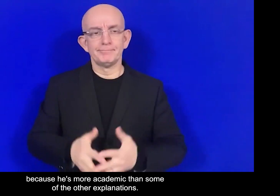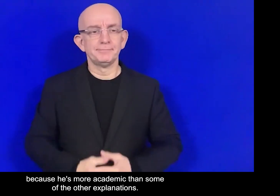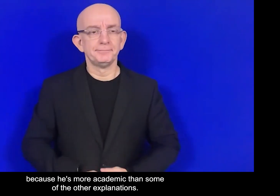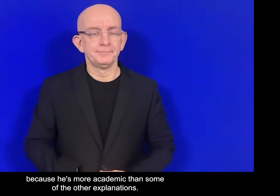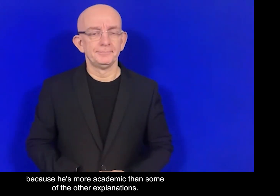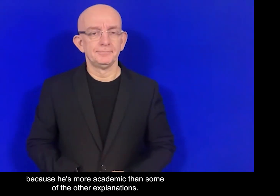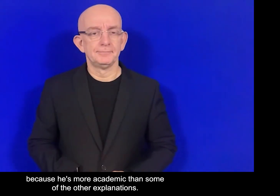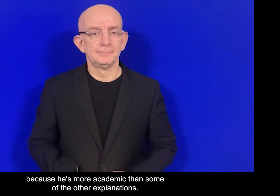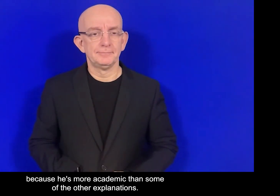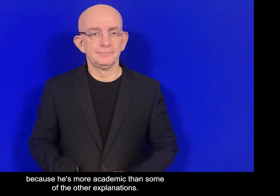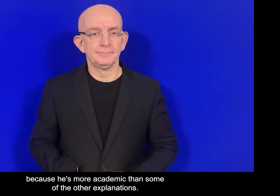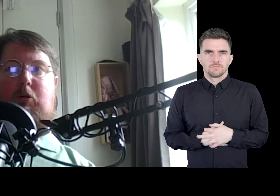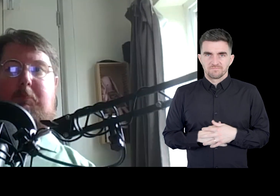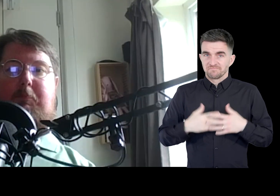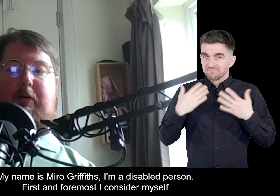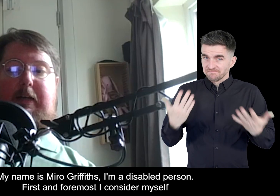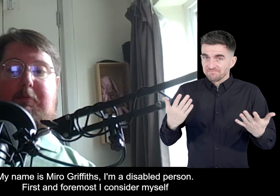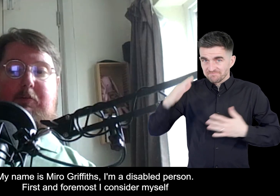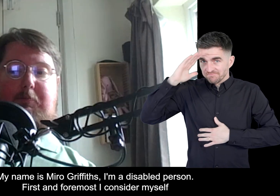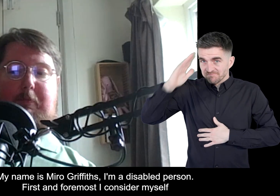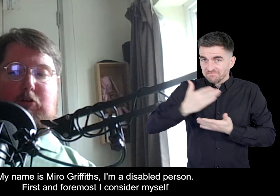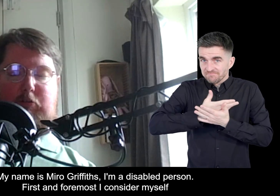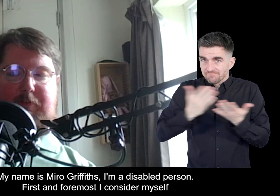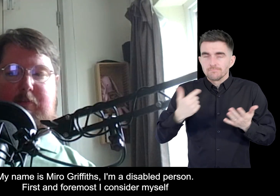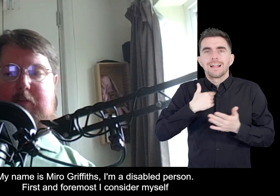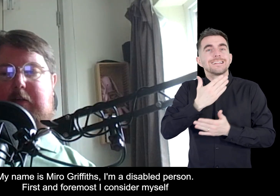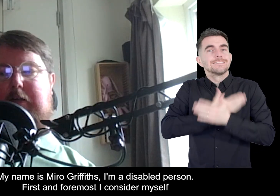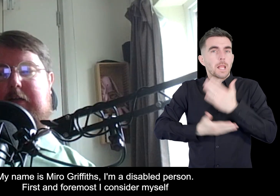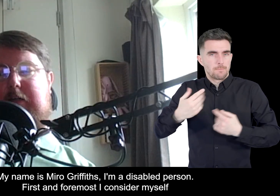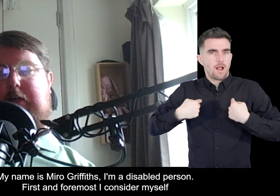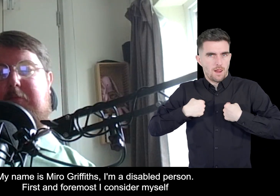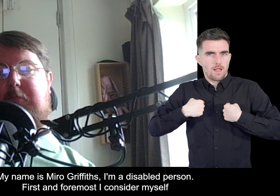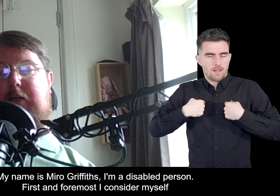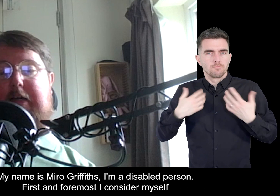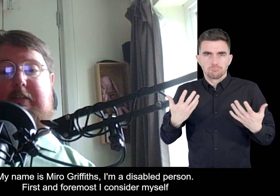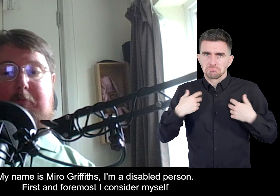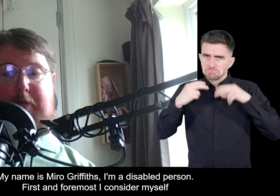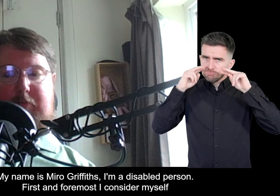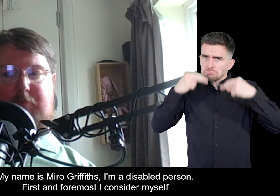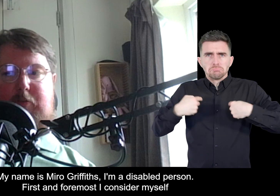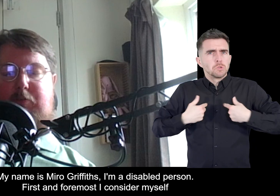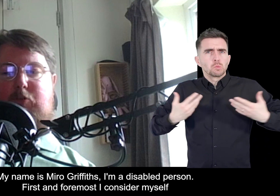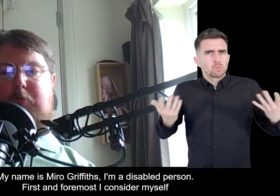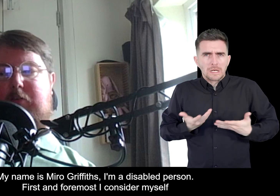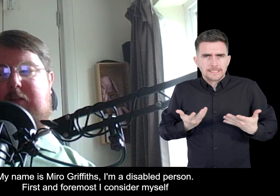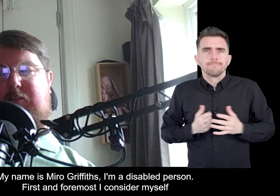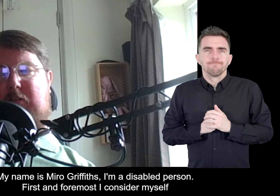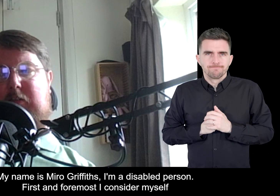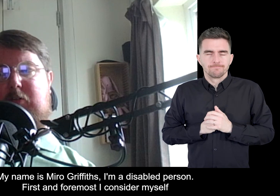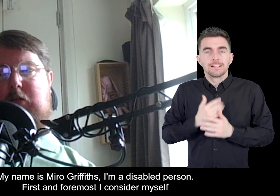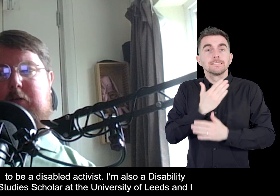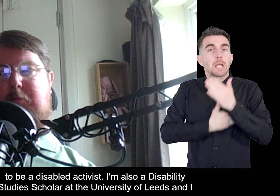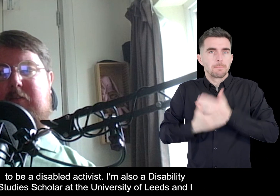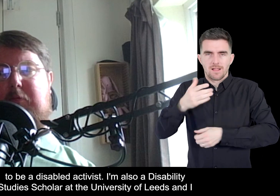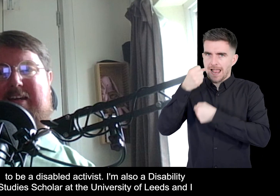explanations. So my name is Miro Griffiths. I'm a disabled person. First and foremost, I consider